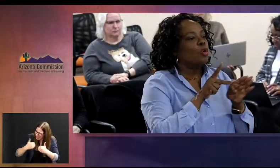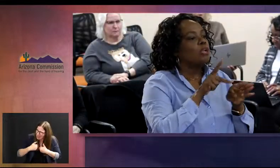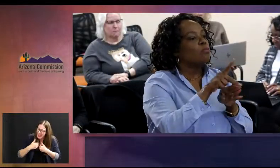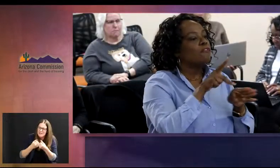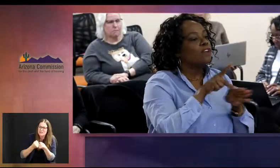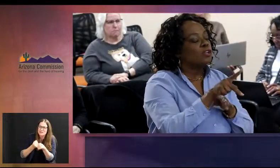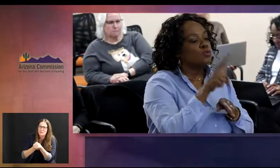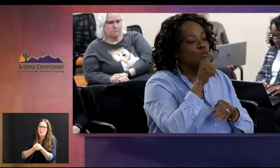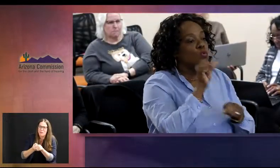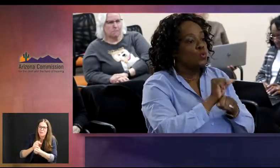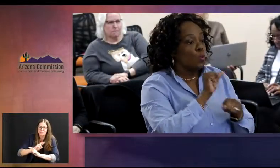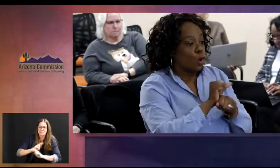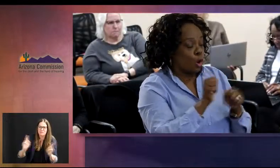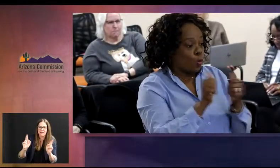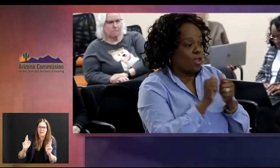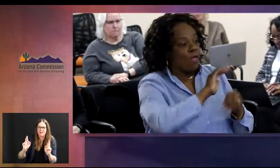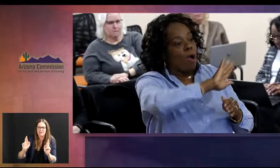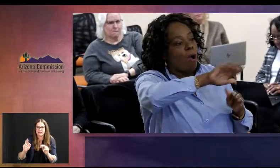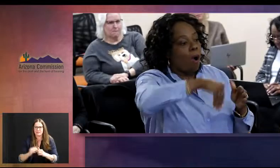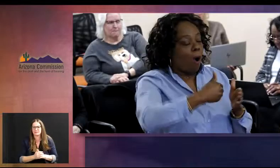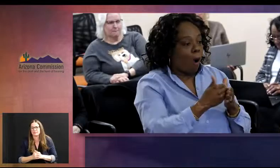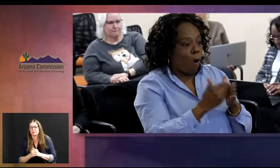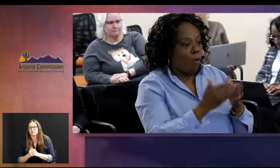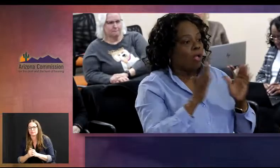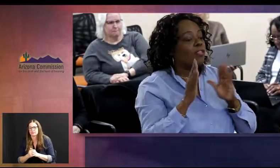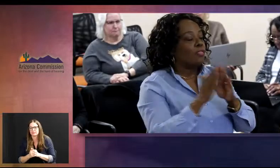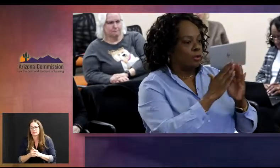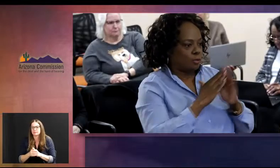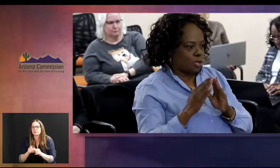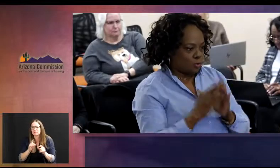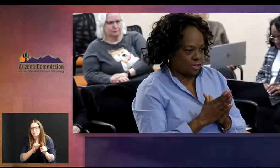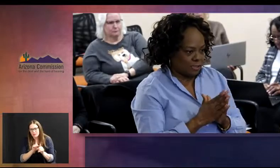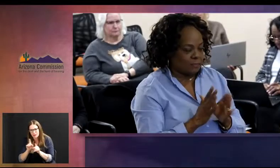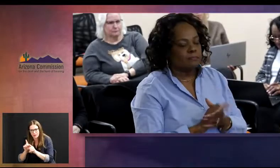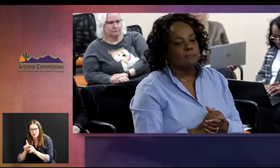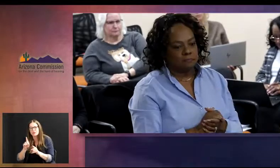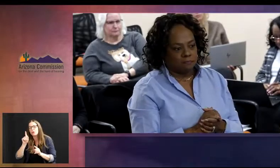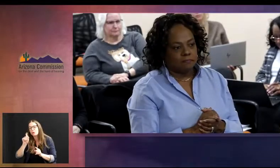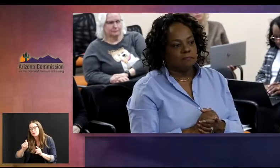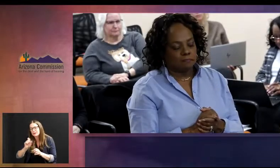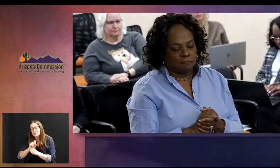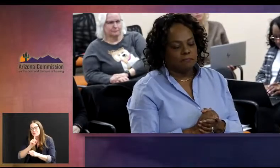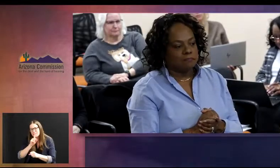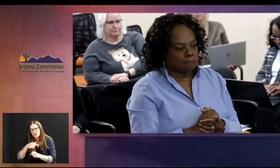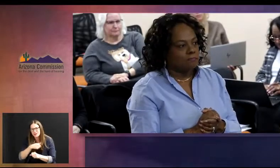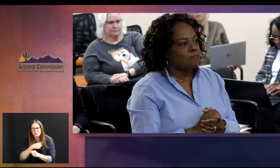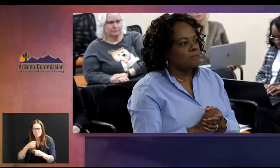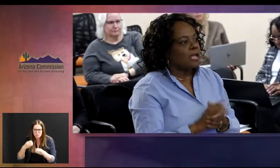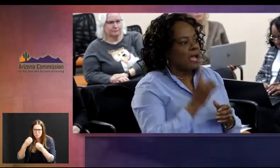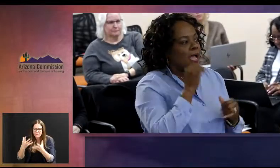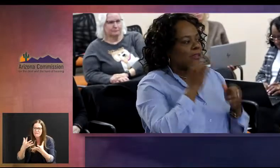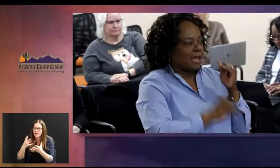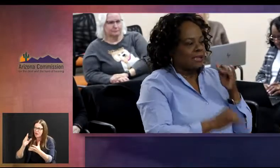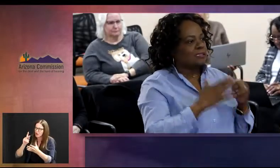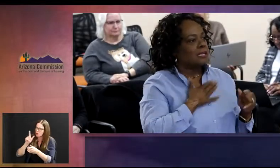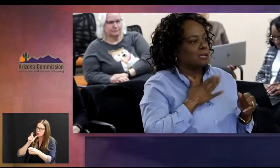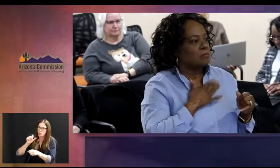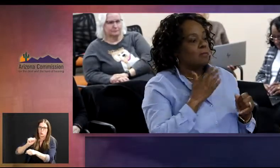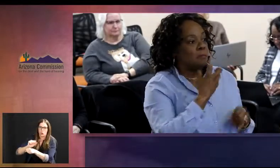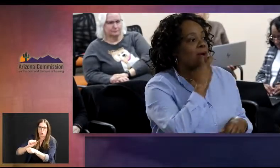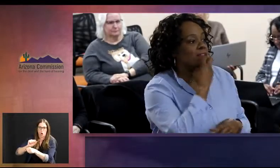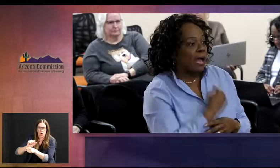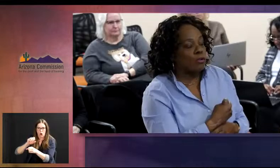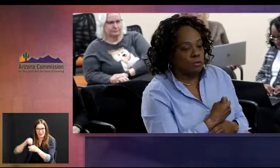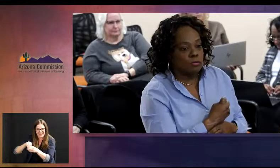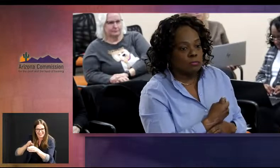And like I said, we need to make sure we're providing professionals with support too within the community.